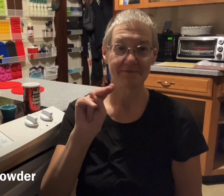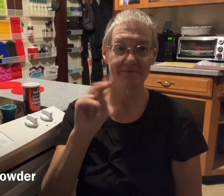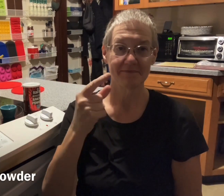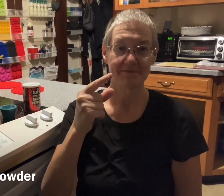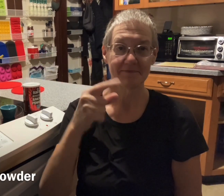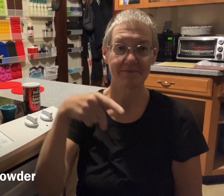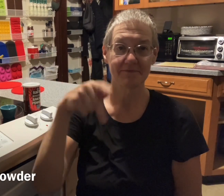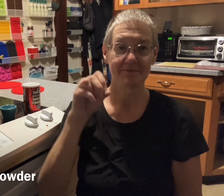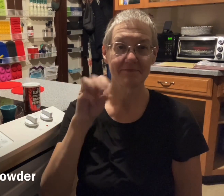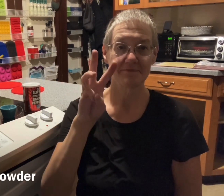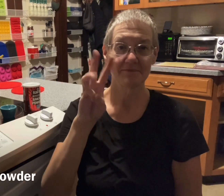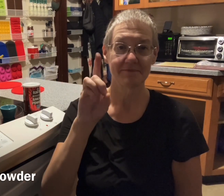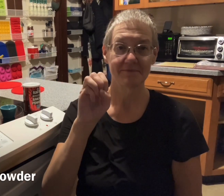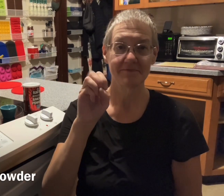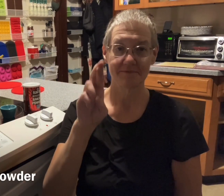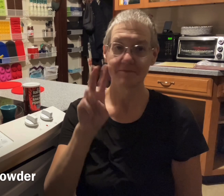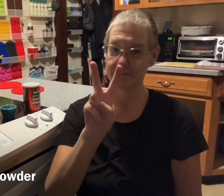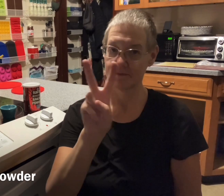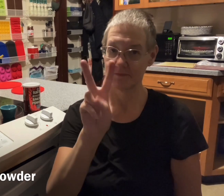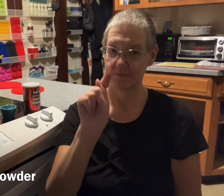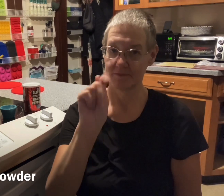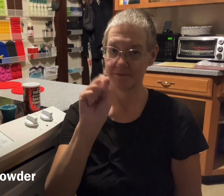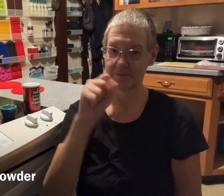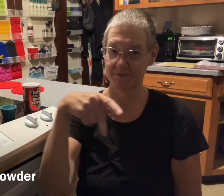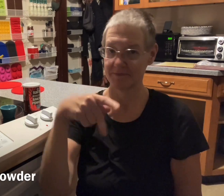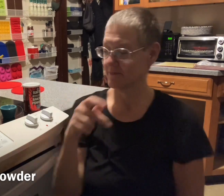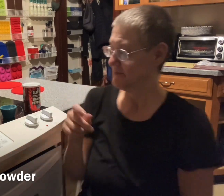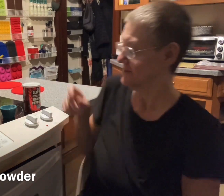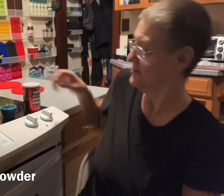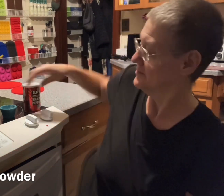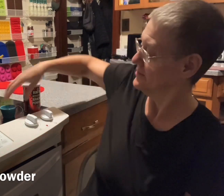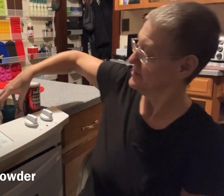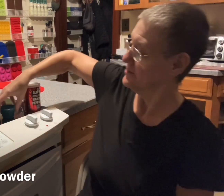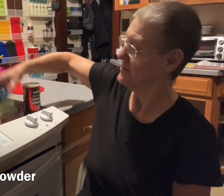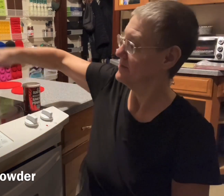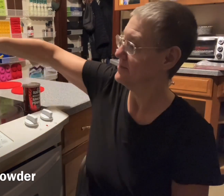Now 2 teaspoons of baking powder.